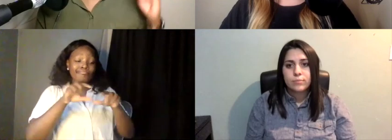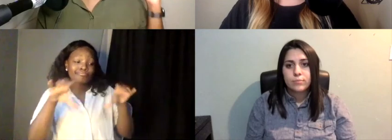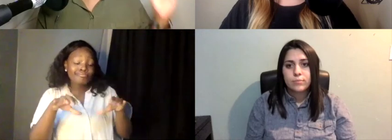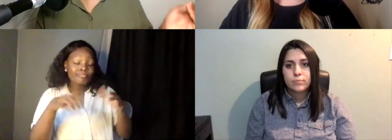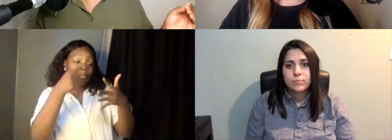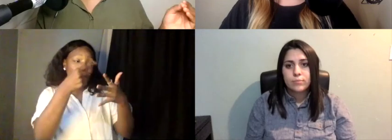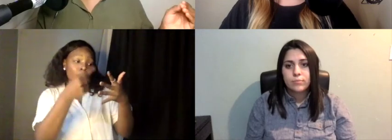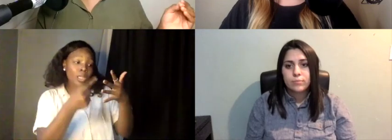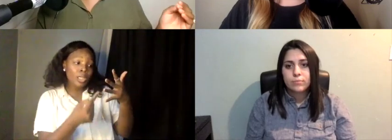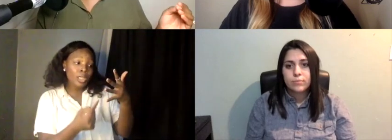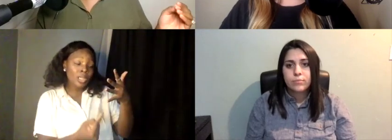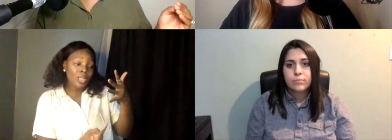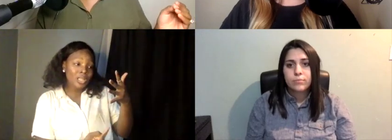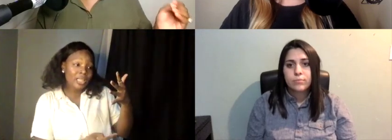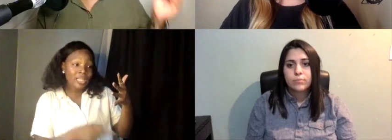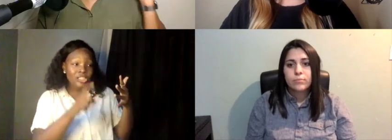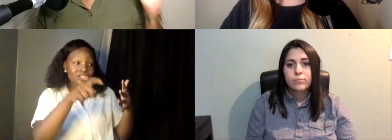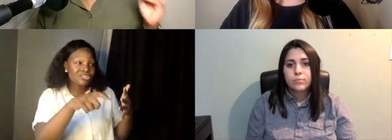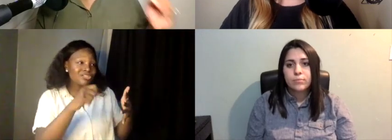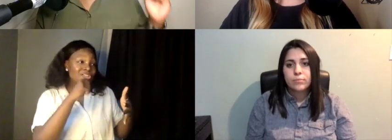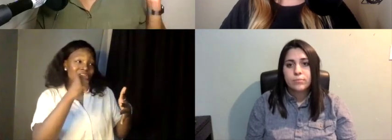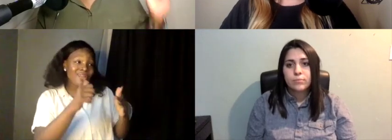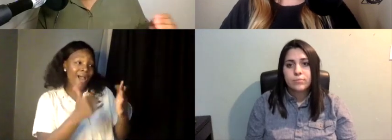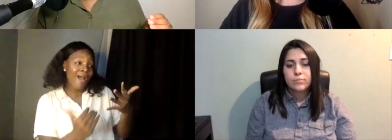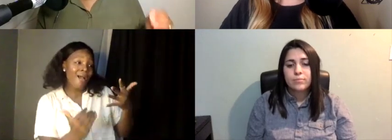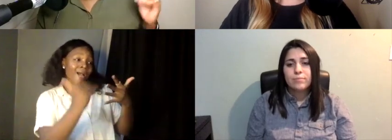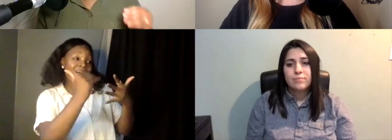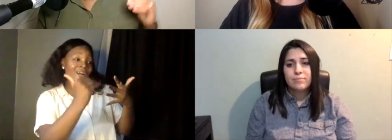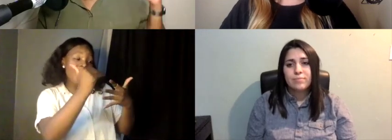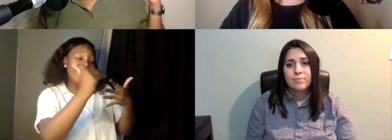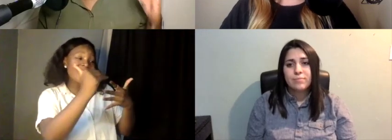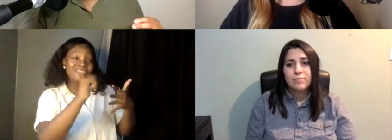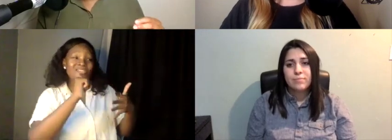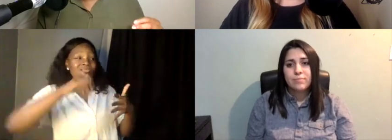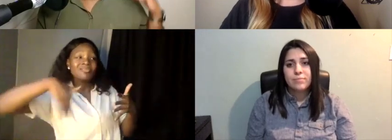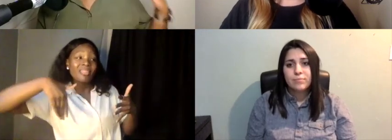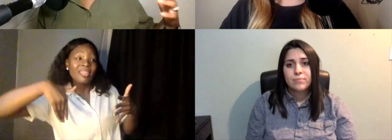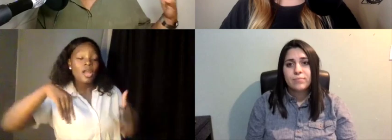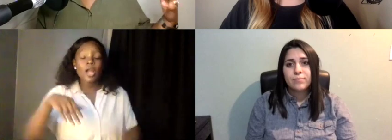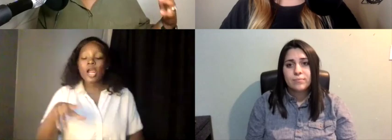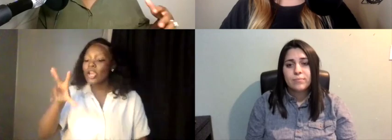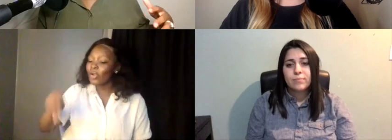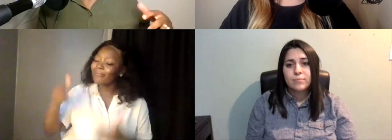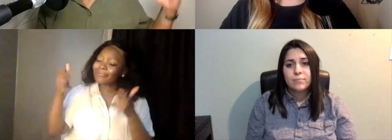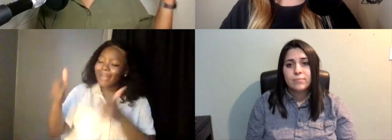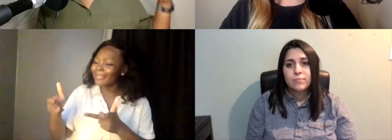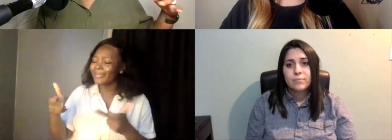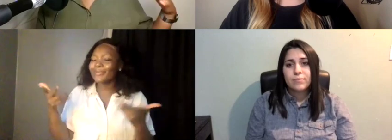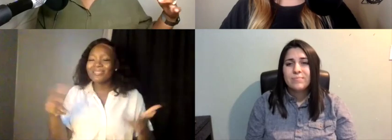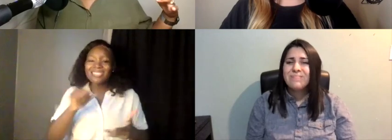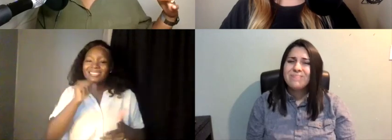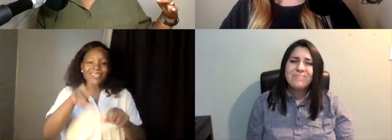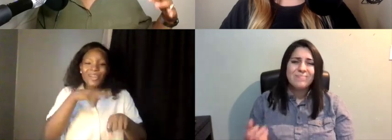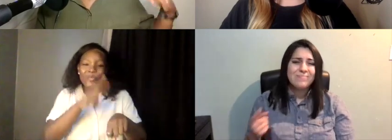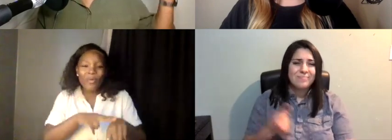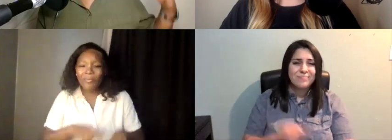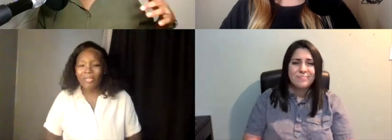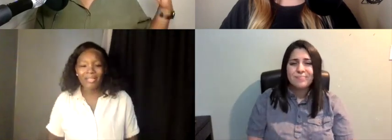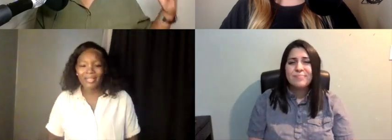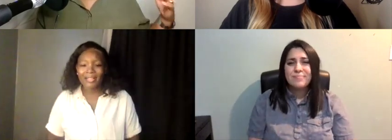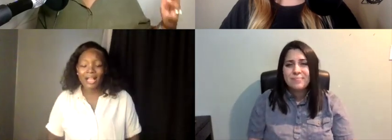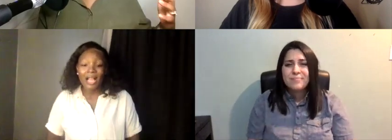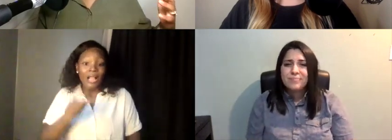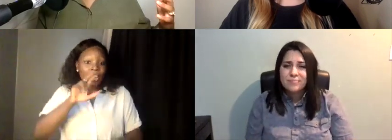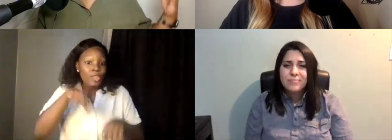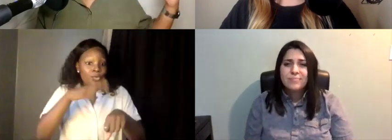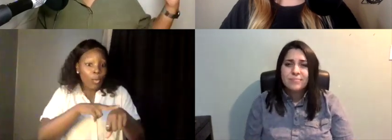No, fuck off. First of all, because that shouldn't be the norm. The norm should not be, or the standard should not be, that you have to jump through